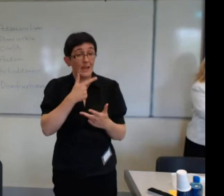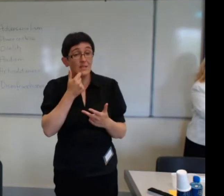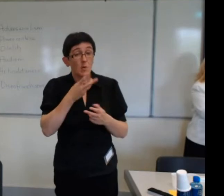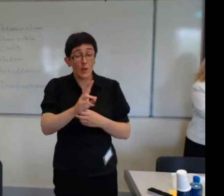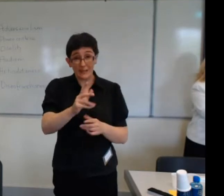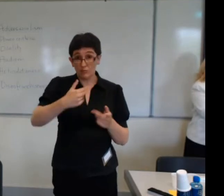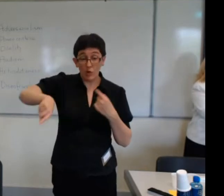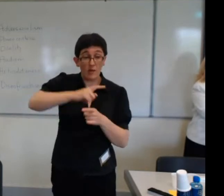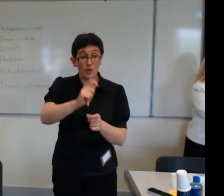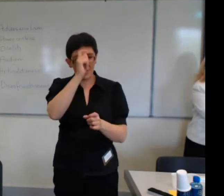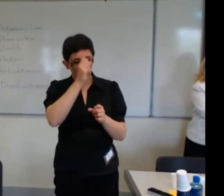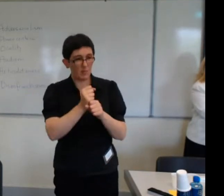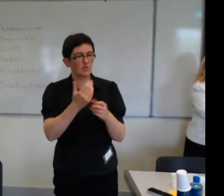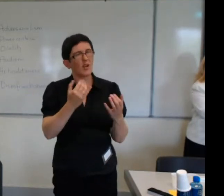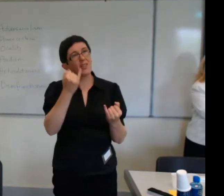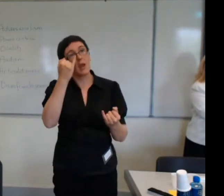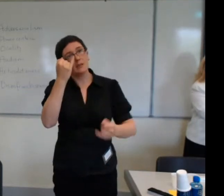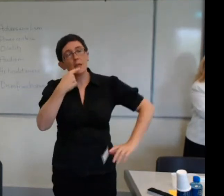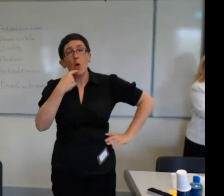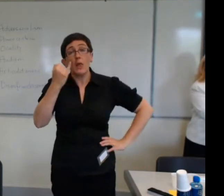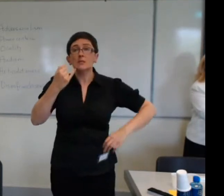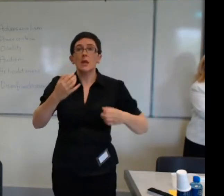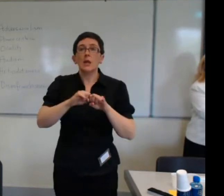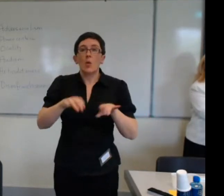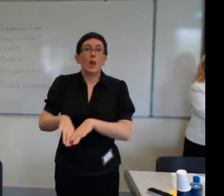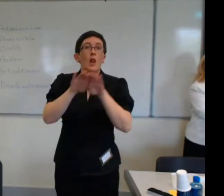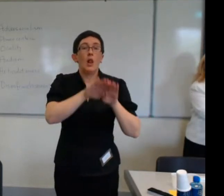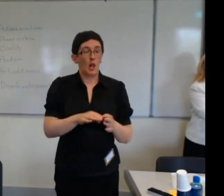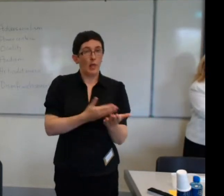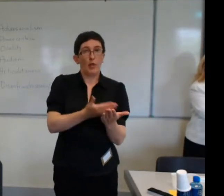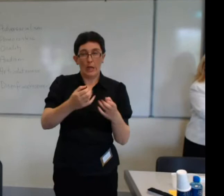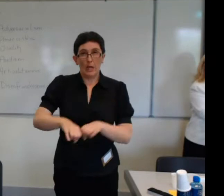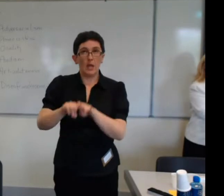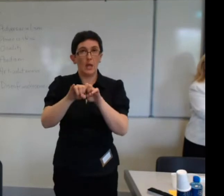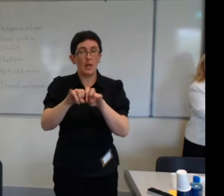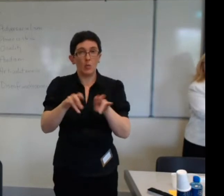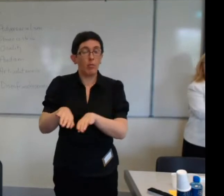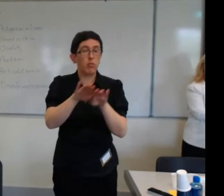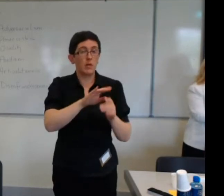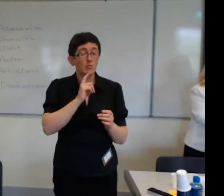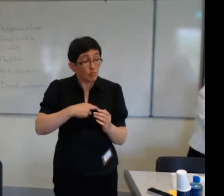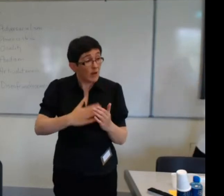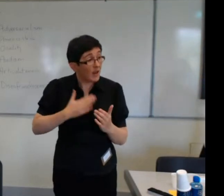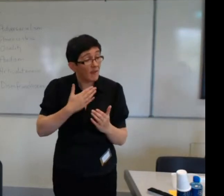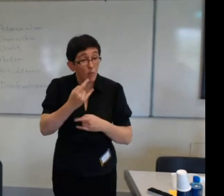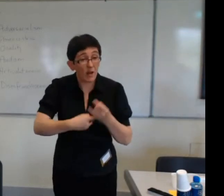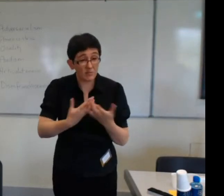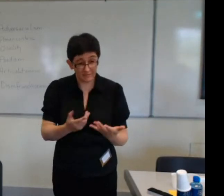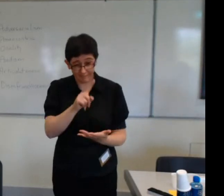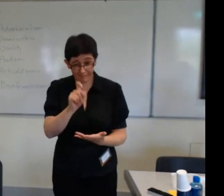about, okay, notionally we may be all equal citizens under the law, but in practice, how does that actually pan out?